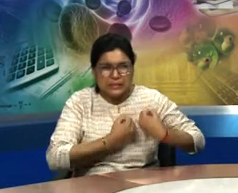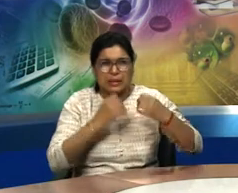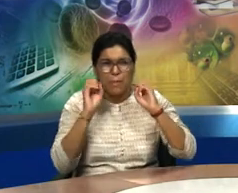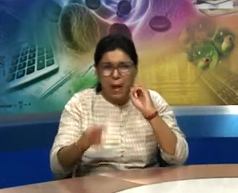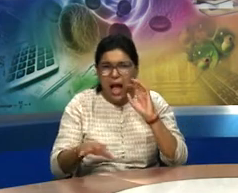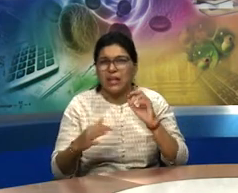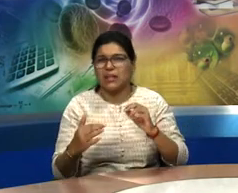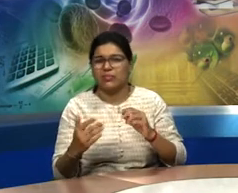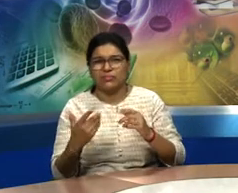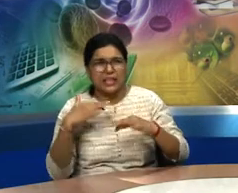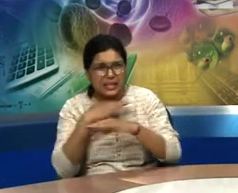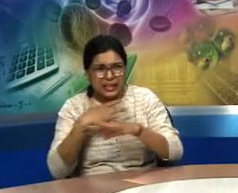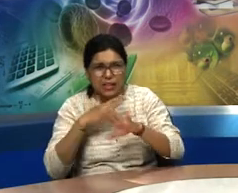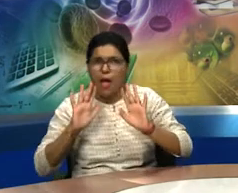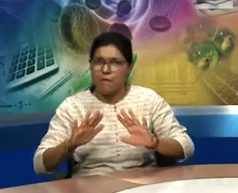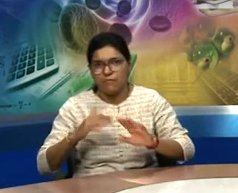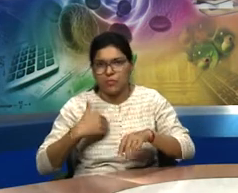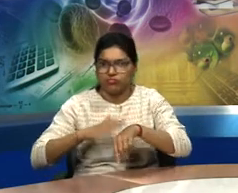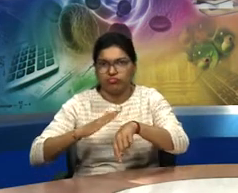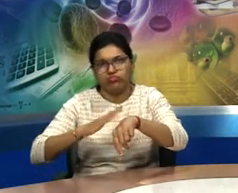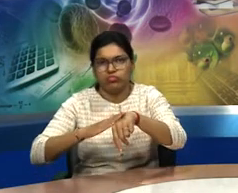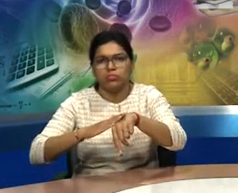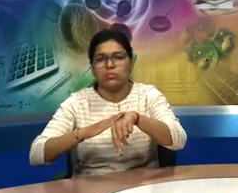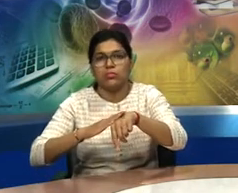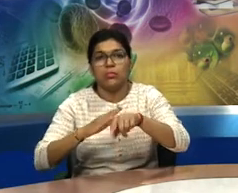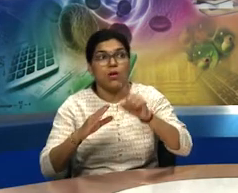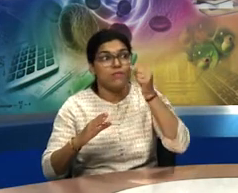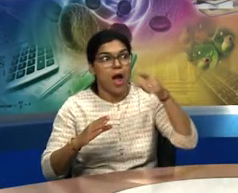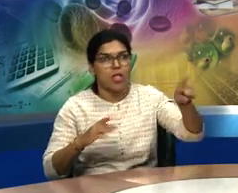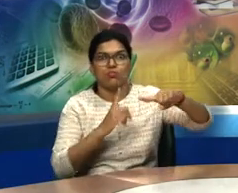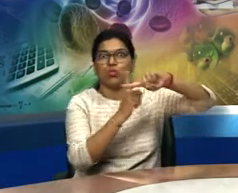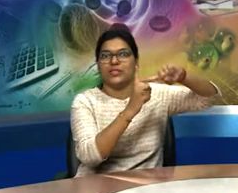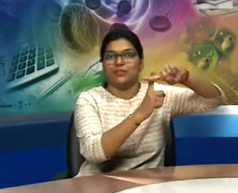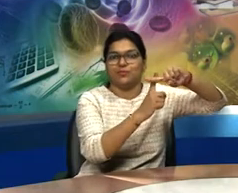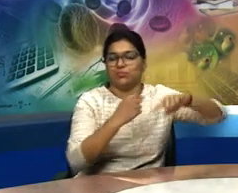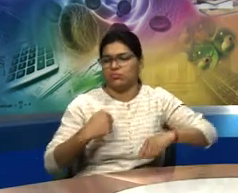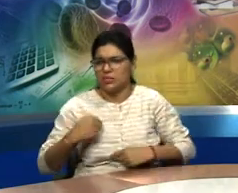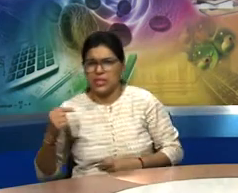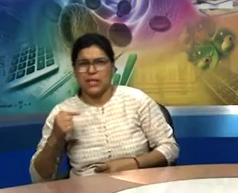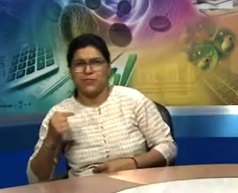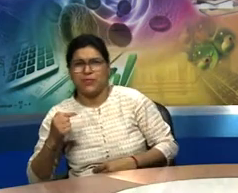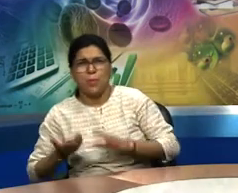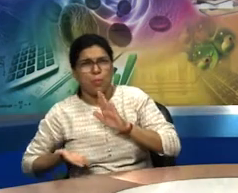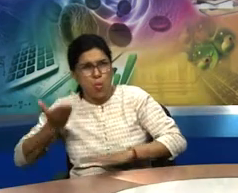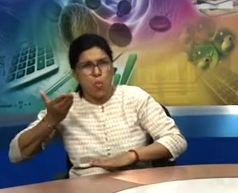non-violence. And he is also saying when there is such ahimsa, it changes everything it